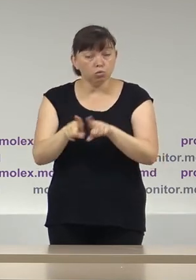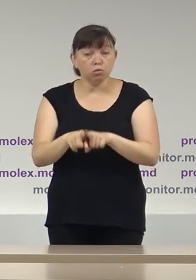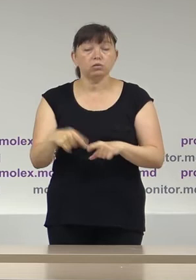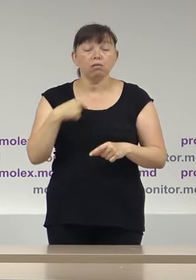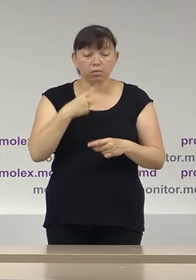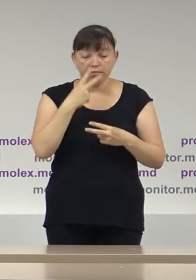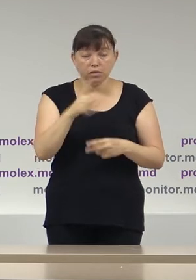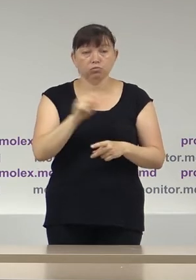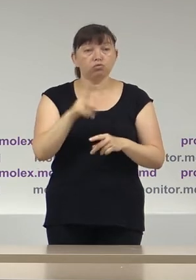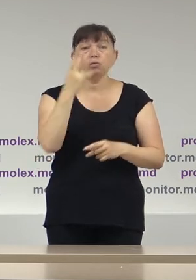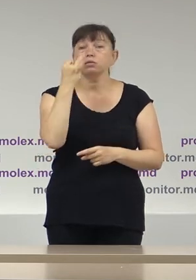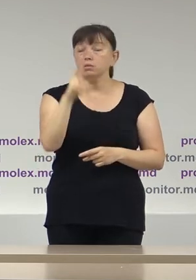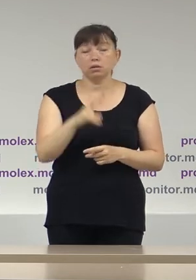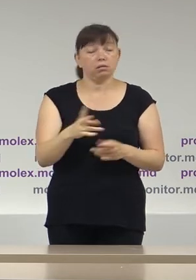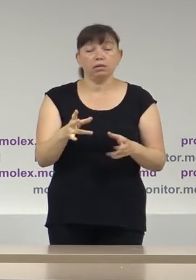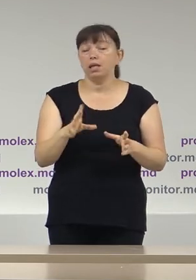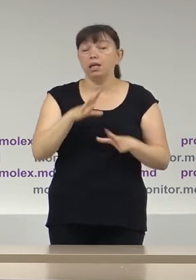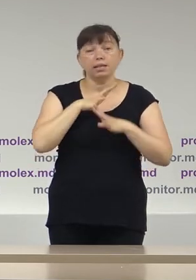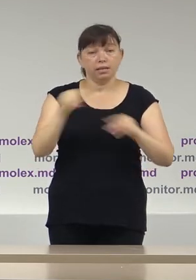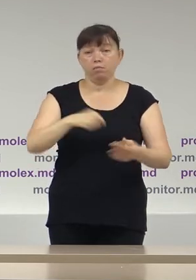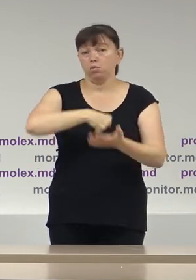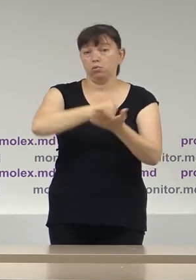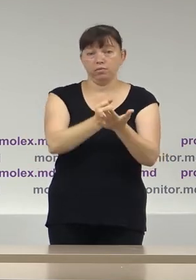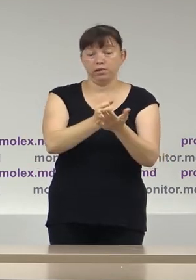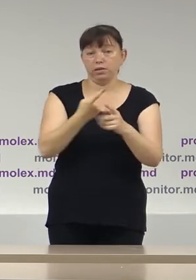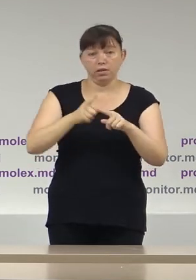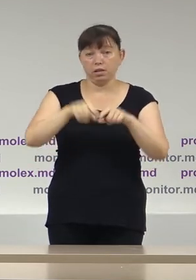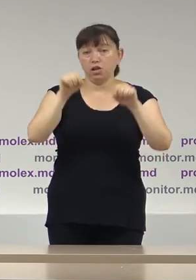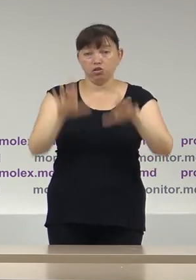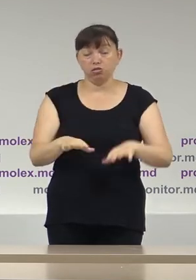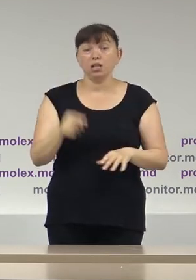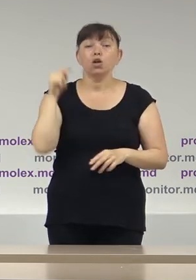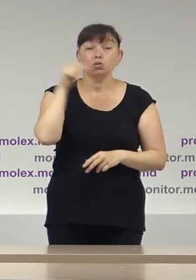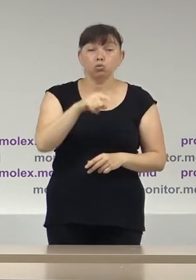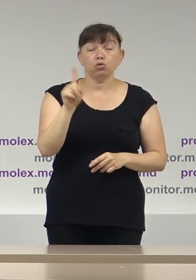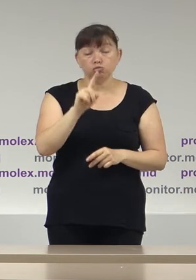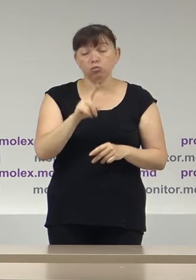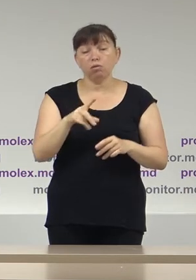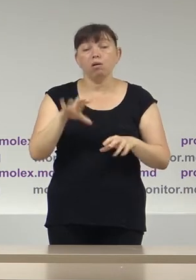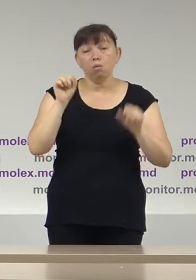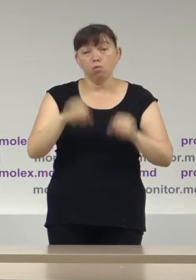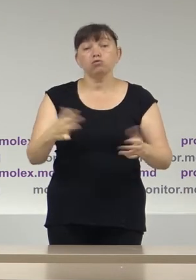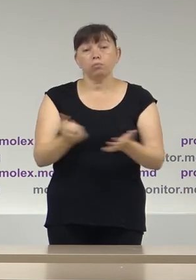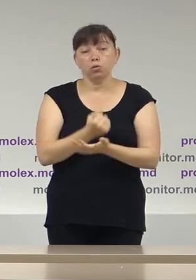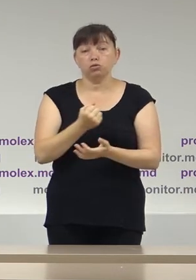as by Promo-LEX, we find that CEC failed to pass such a decision,